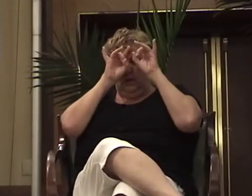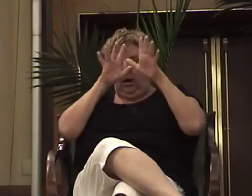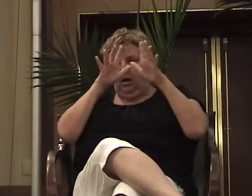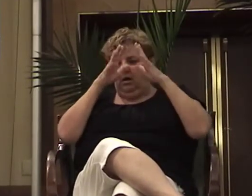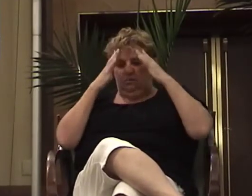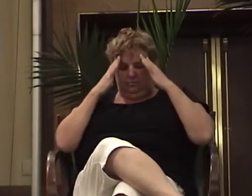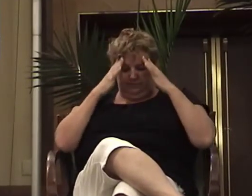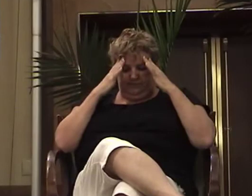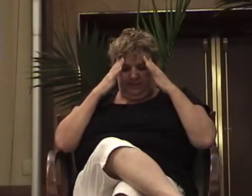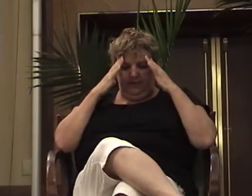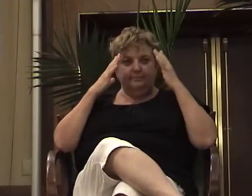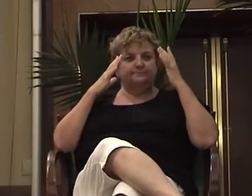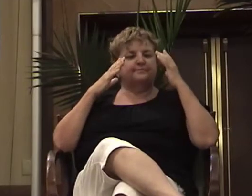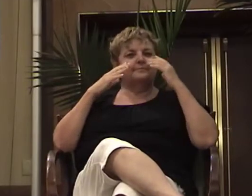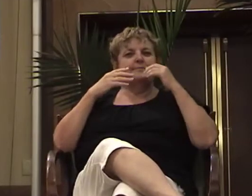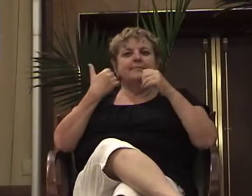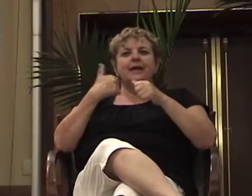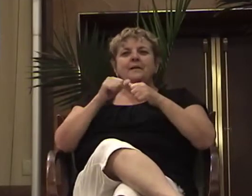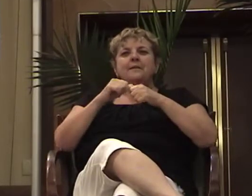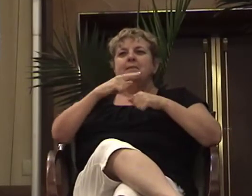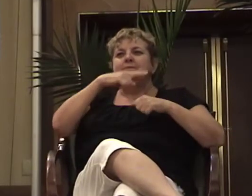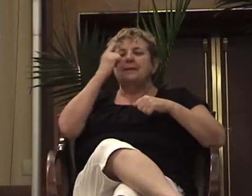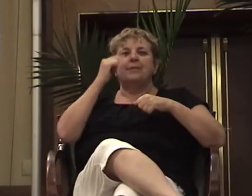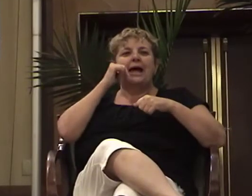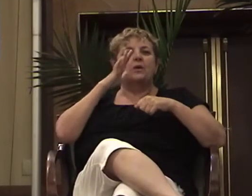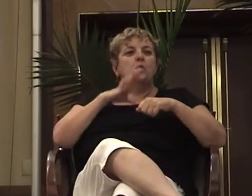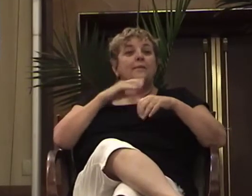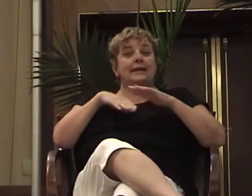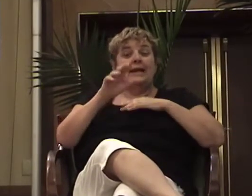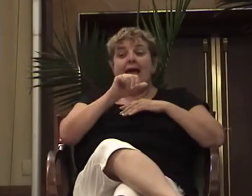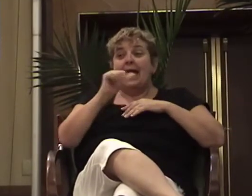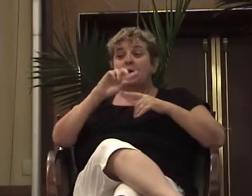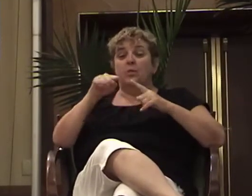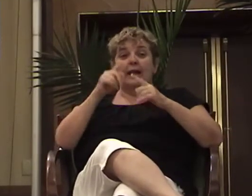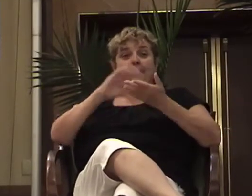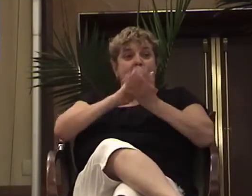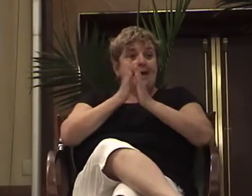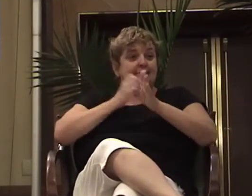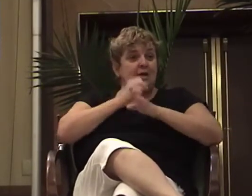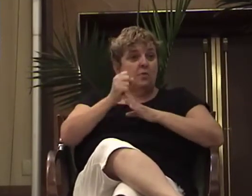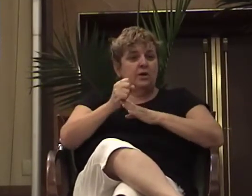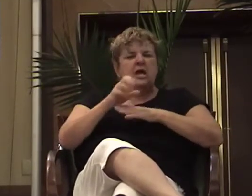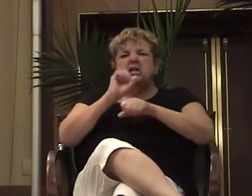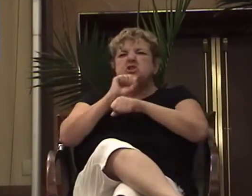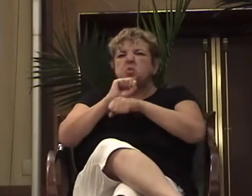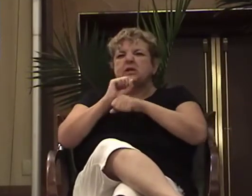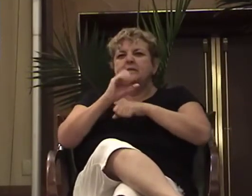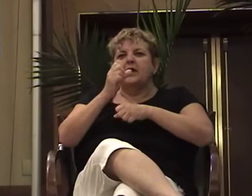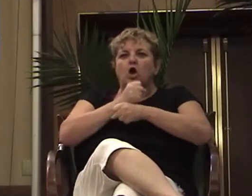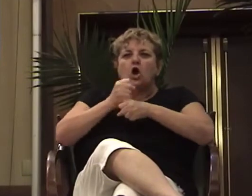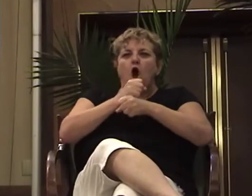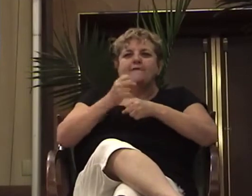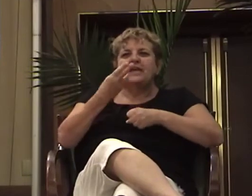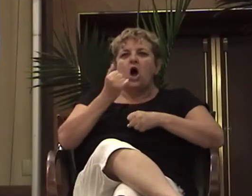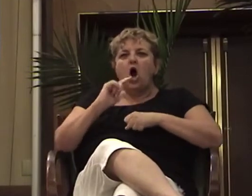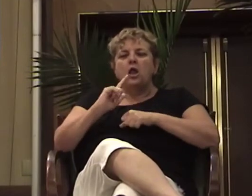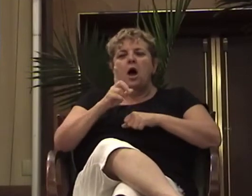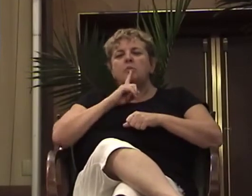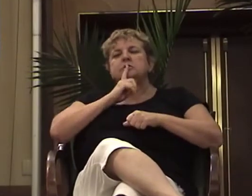I remember it was a black woman that was in AA when I got sober. She worked at the coffee bar. I remember when I saw her, I was so happy. I ran back to her, I was